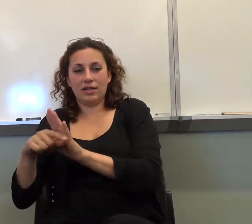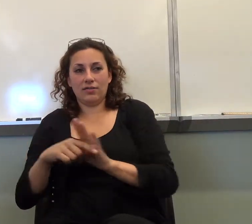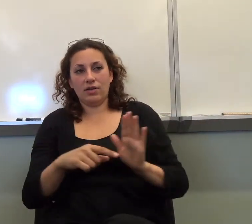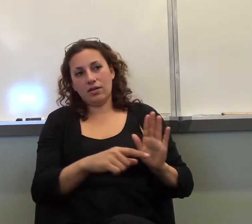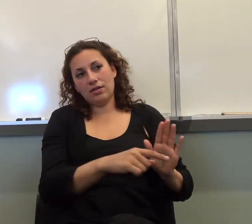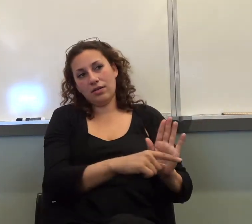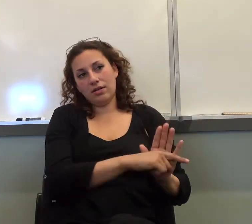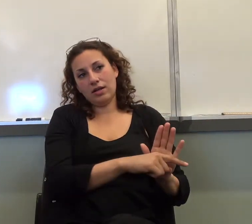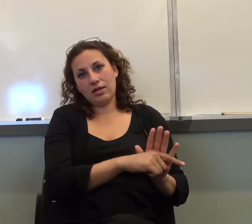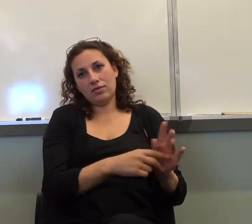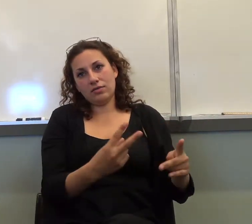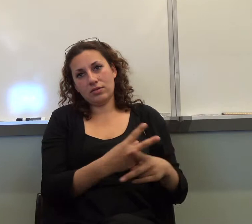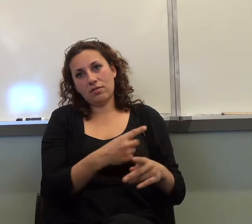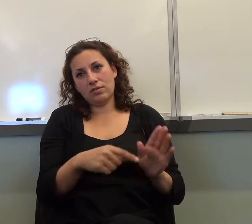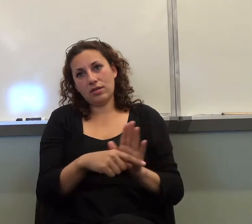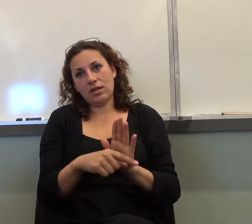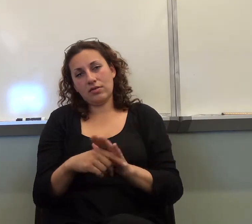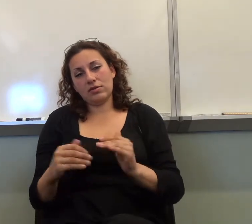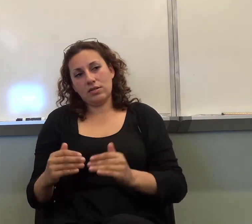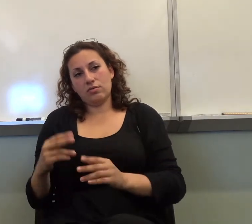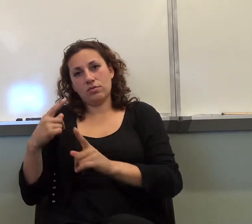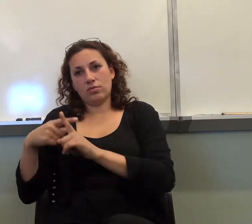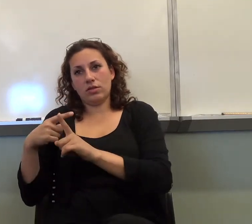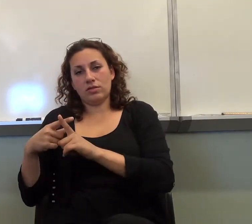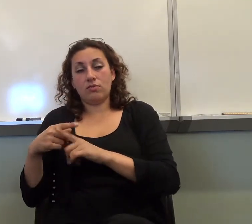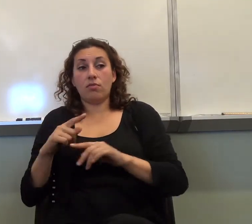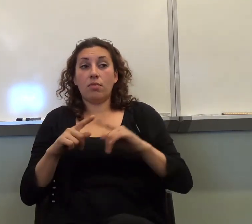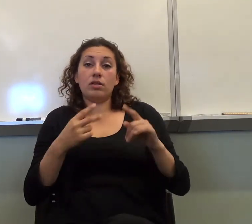Actually, you can write them down as 2 rules if you want to. You can